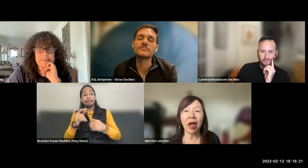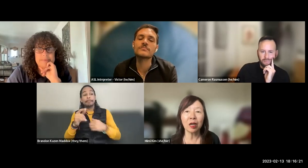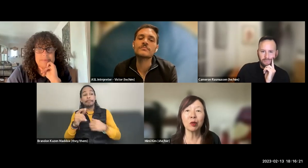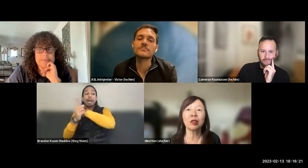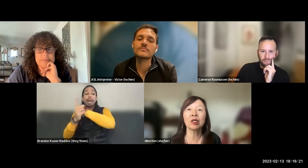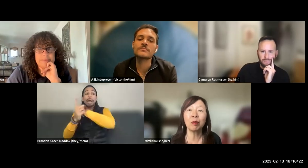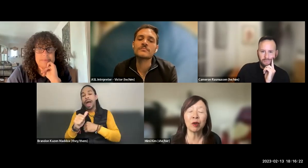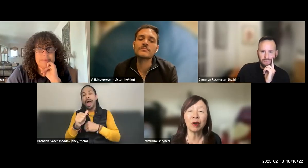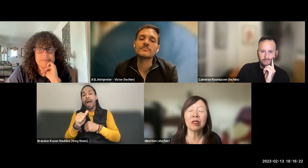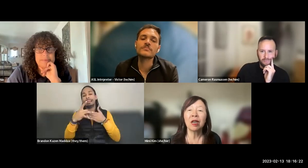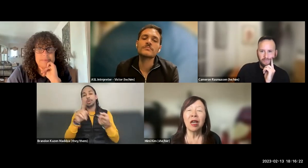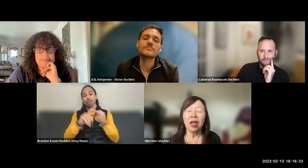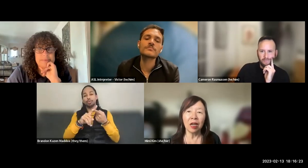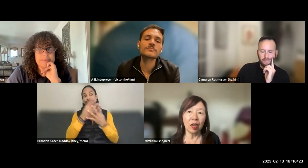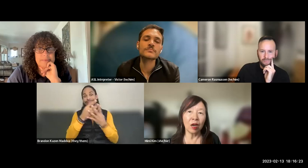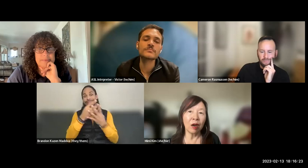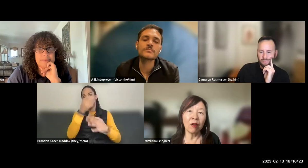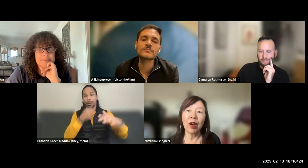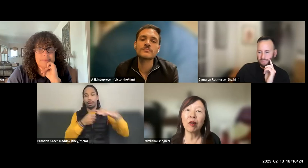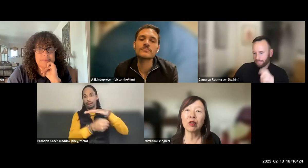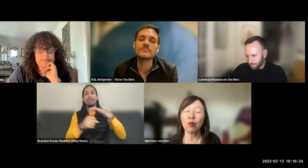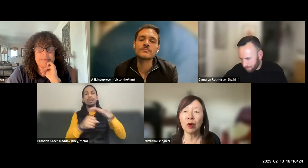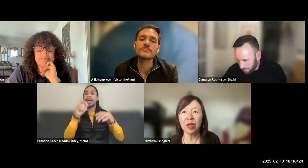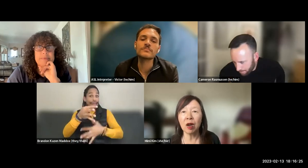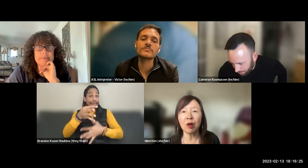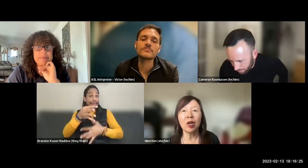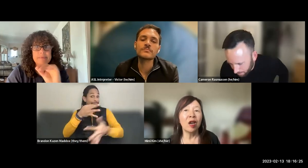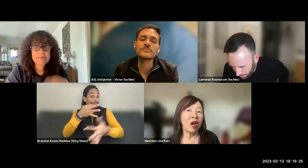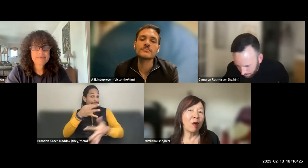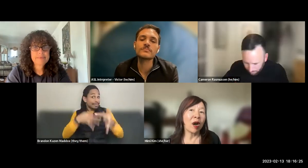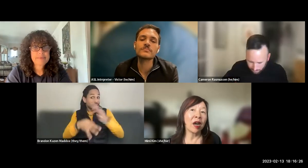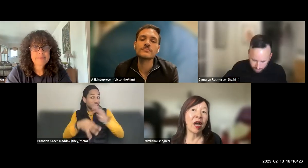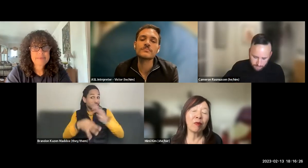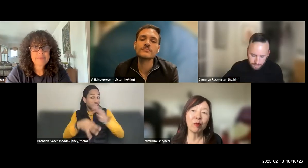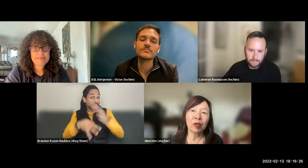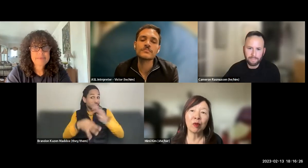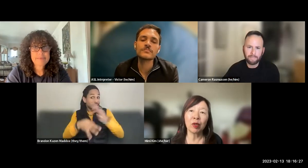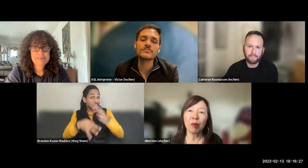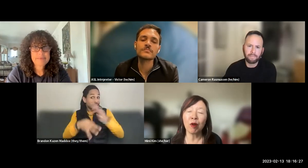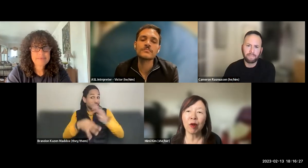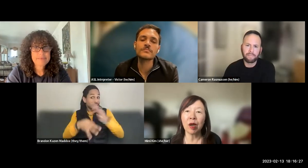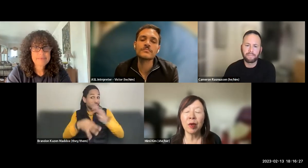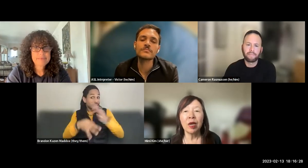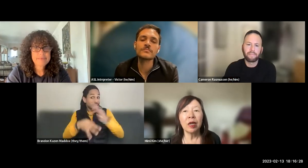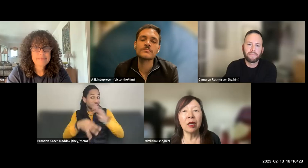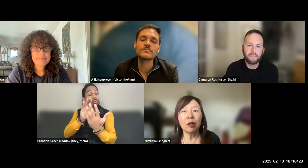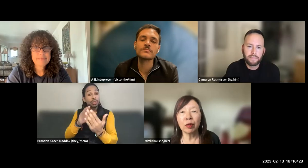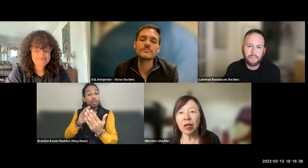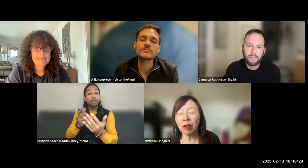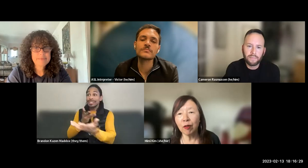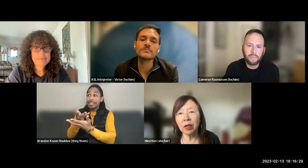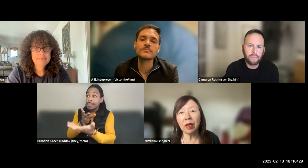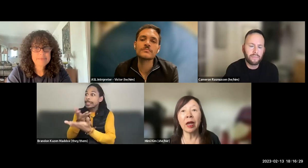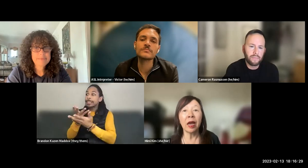look at the actual experience of how this rolls out, I have been working with a program in